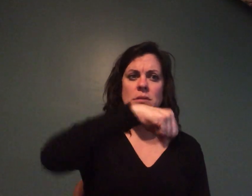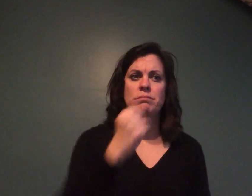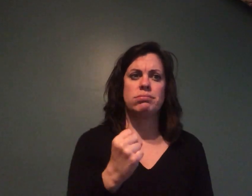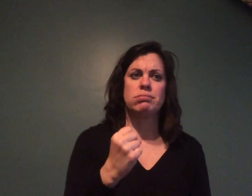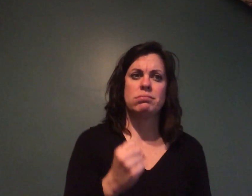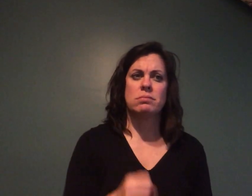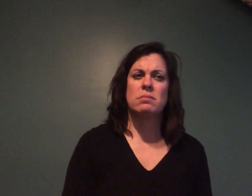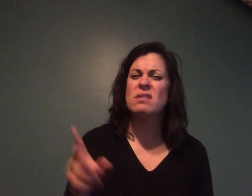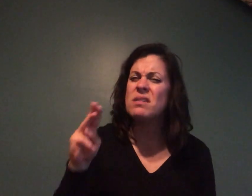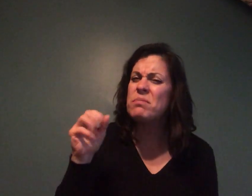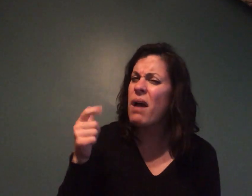Somewhat.